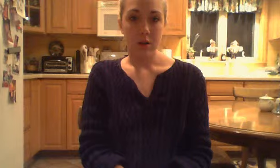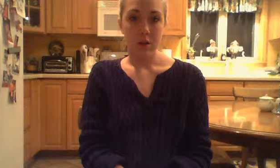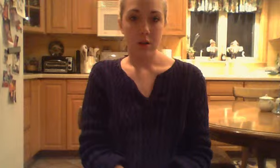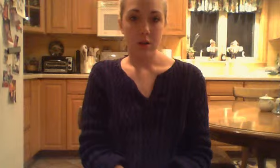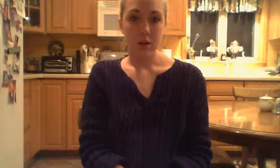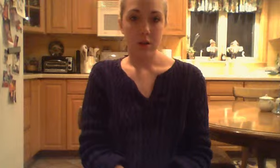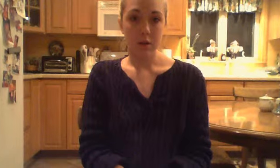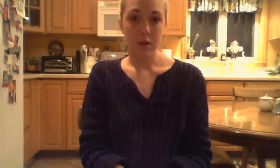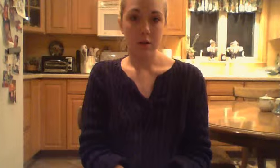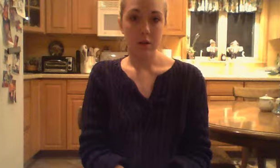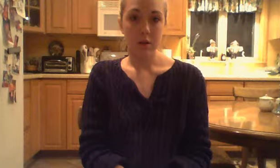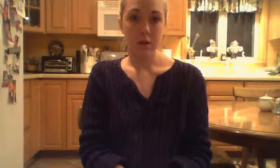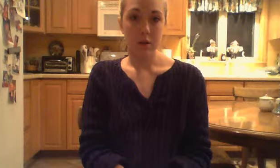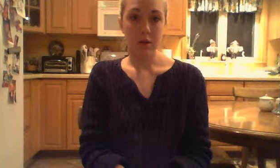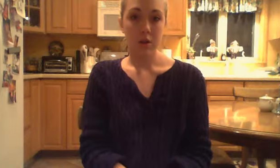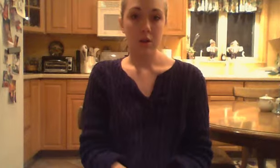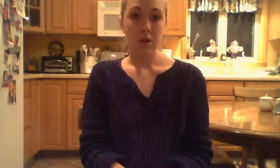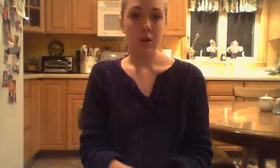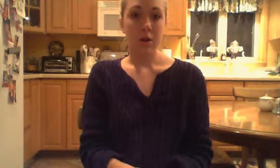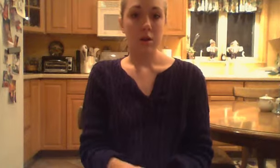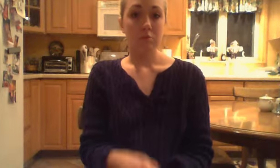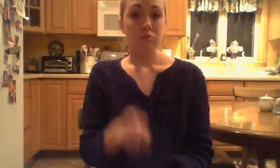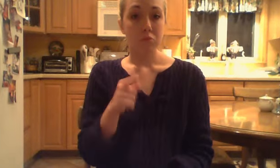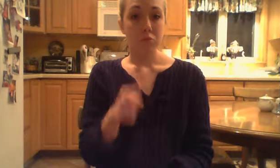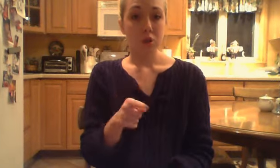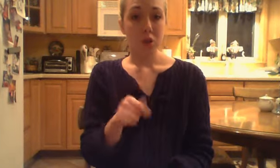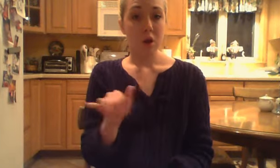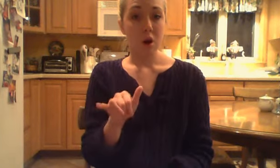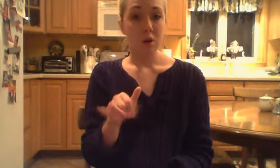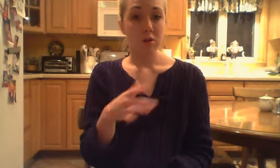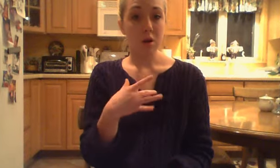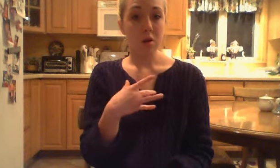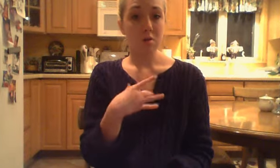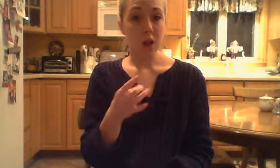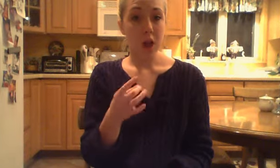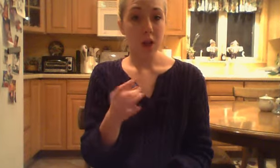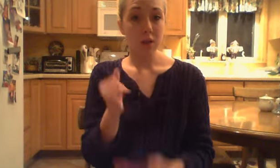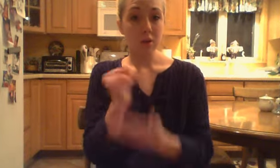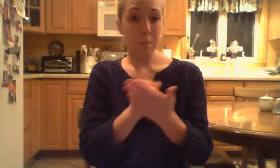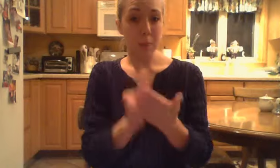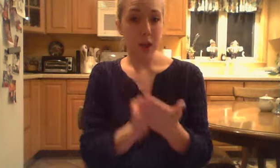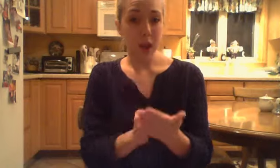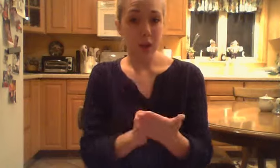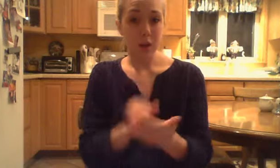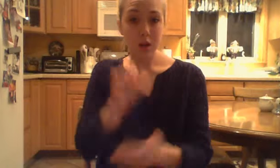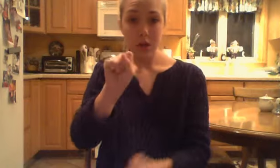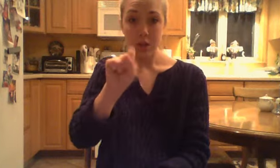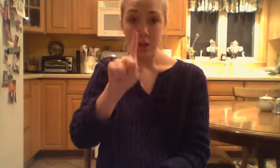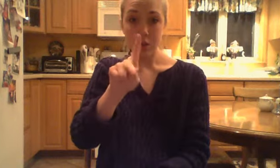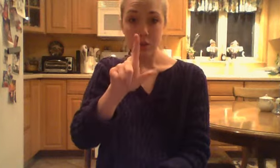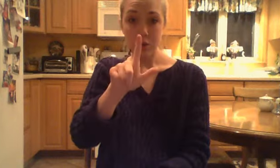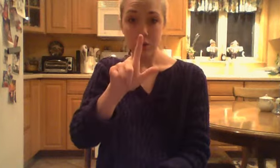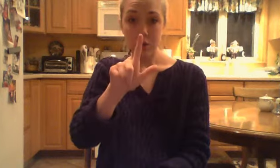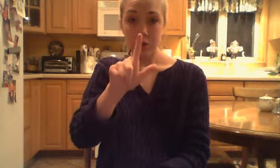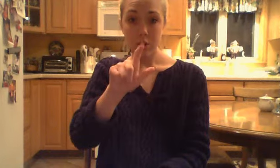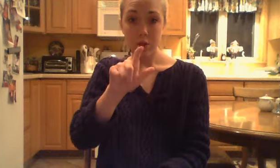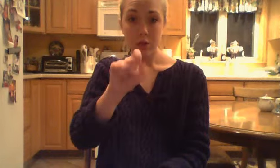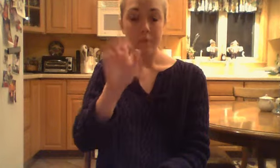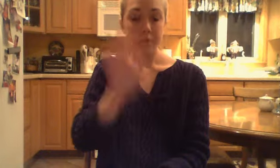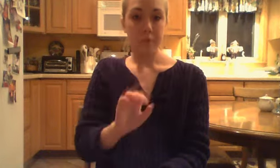She also liked to paint gold. Every morning when she was living in the desert, she would go out for a desert walk, and she would walk around and